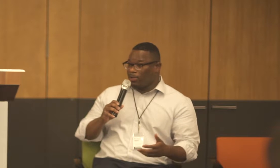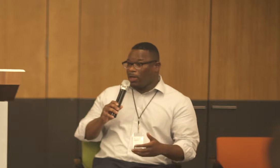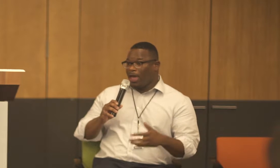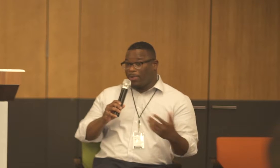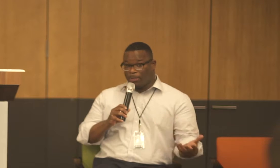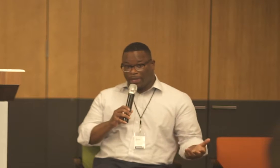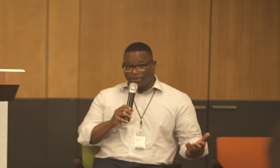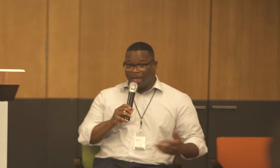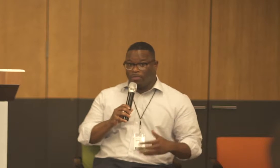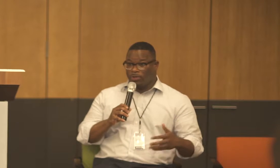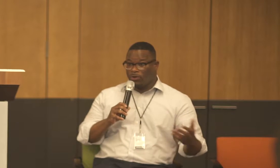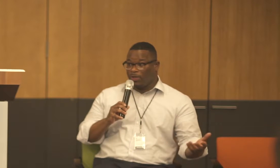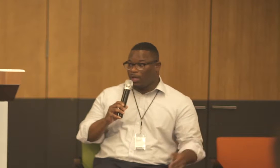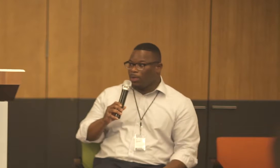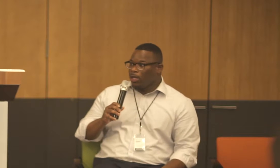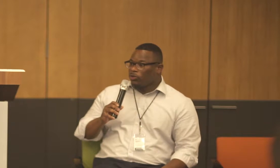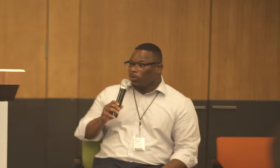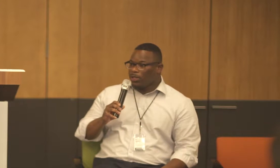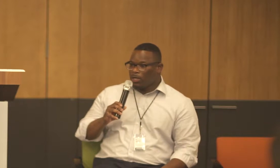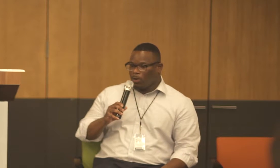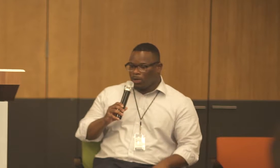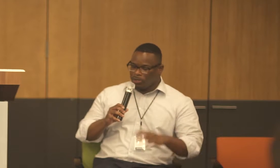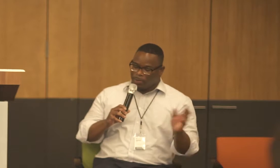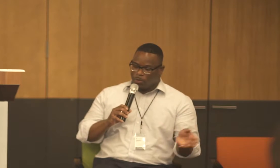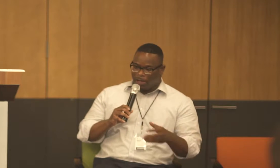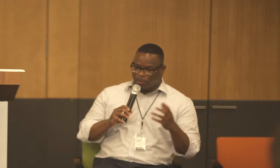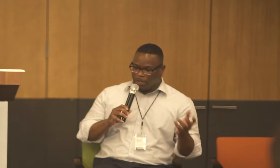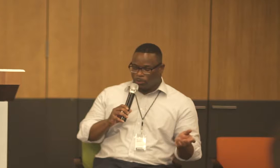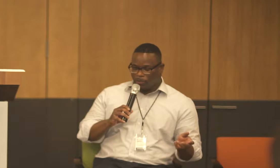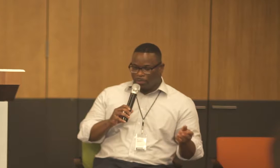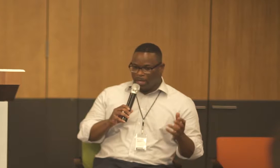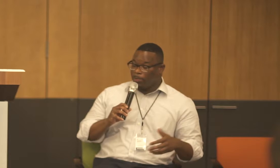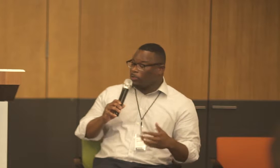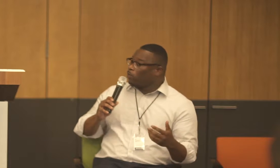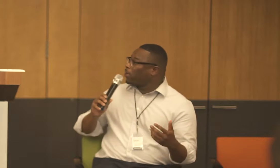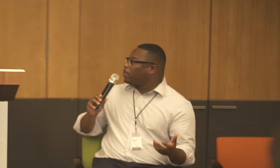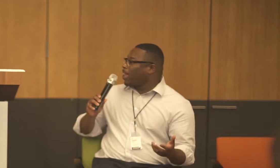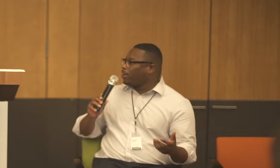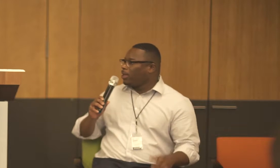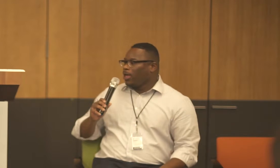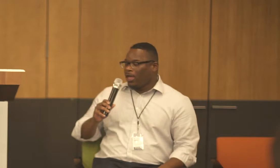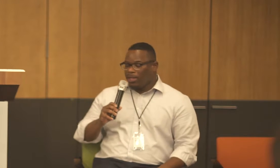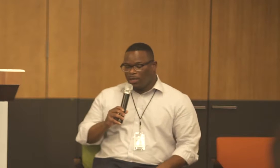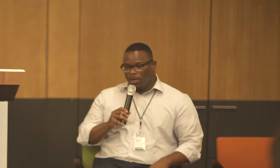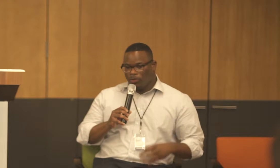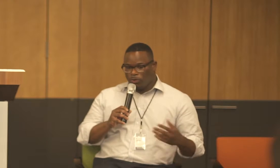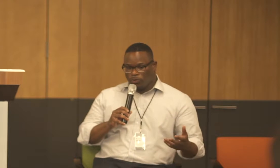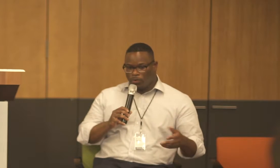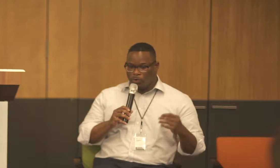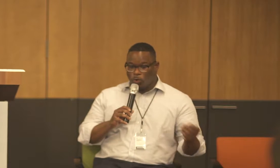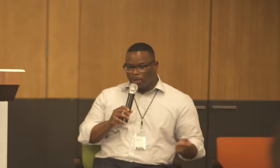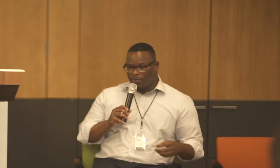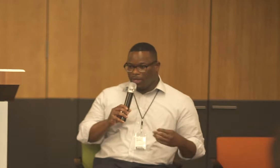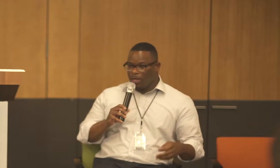policies that have been in place and have been serving them. So I think on a conceptual level, it's sort of being able to overcome that and then